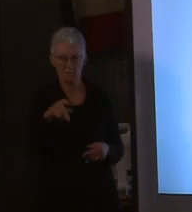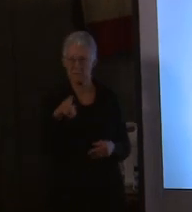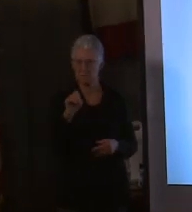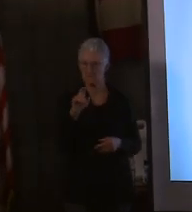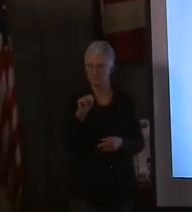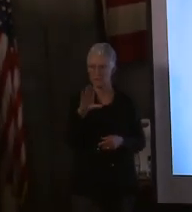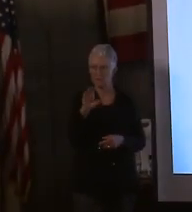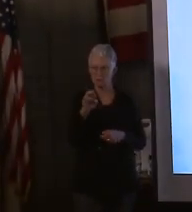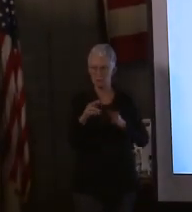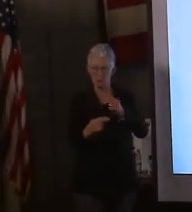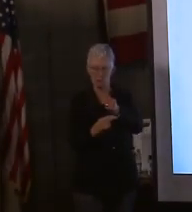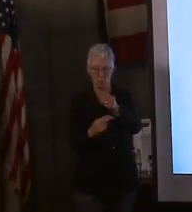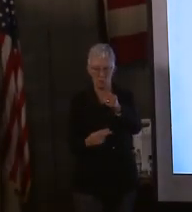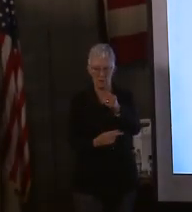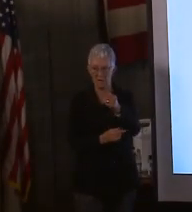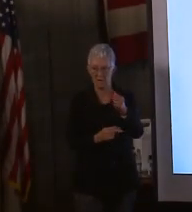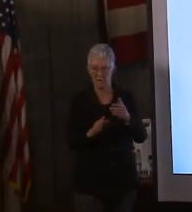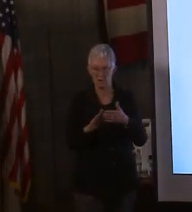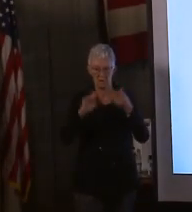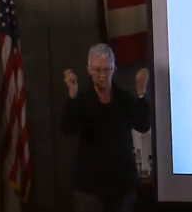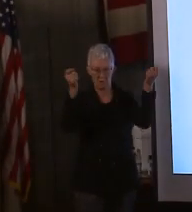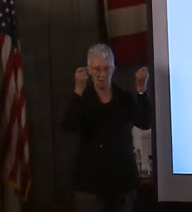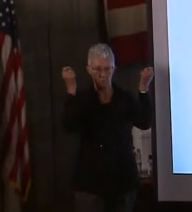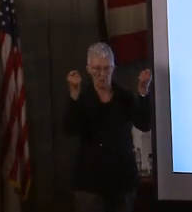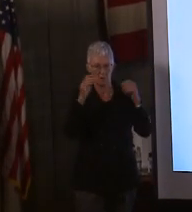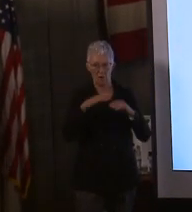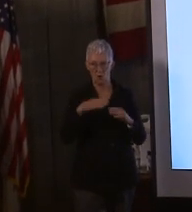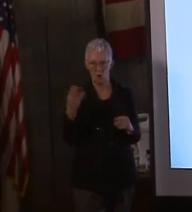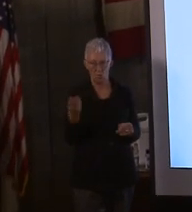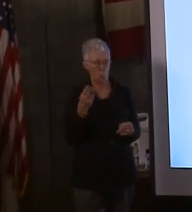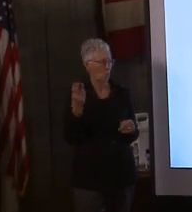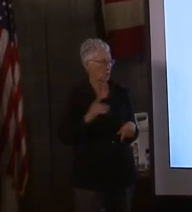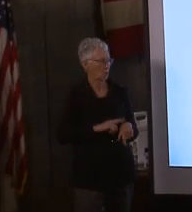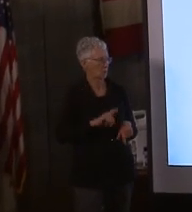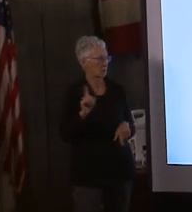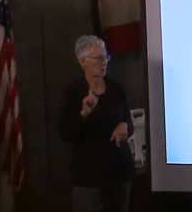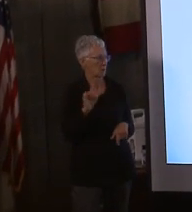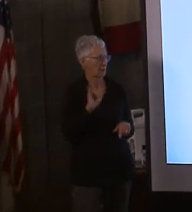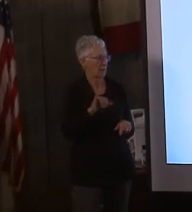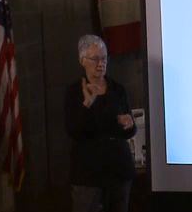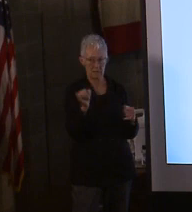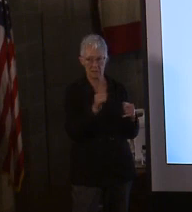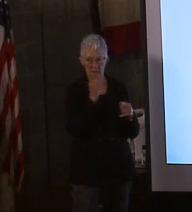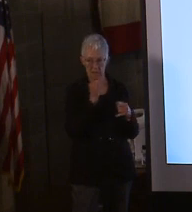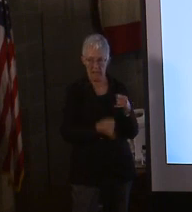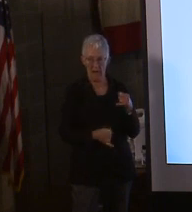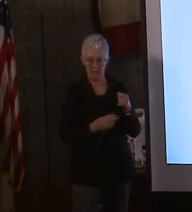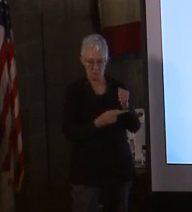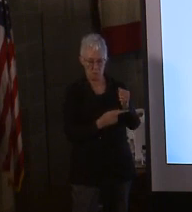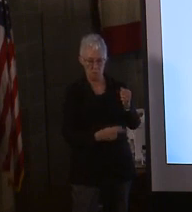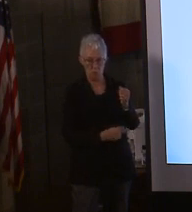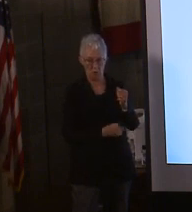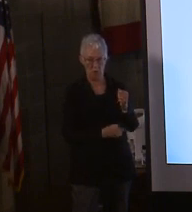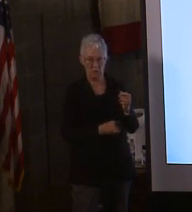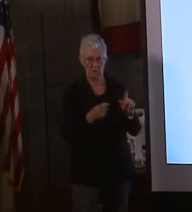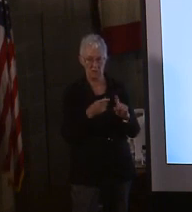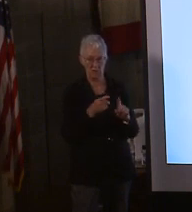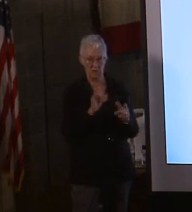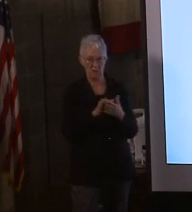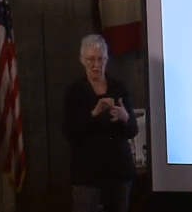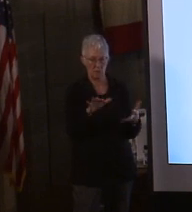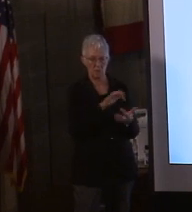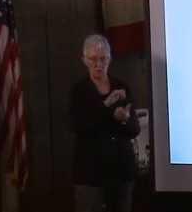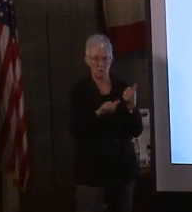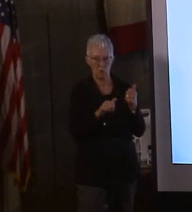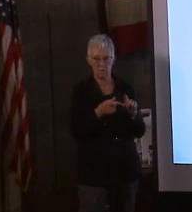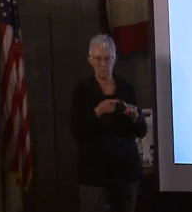opening Thursday at 1 p.m. And so that's the final bridge of our 27 bridges that were taken out by the floods last year. We got our last